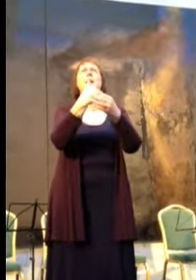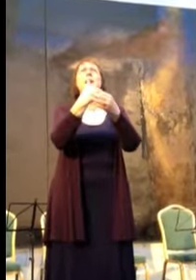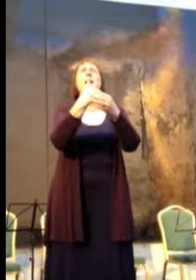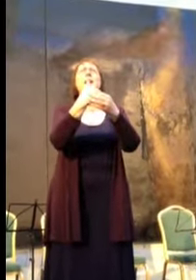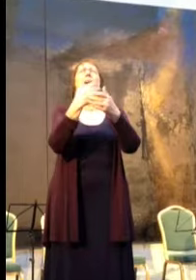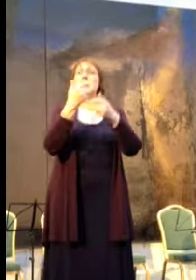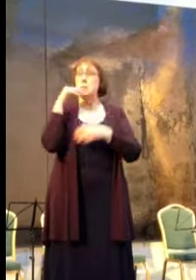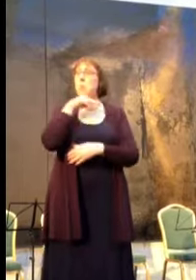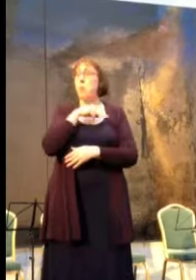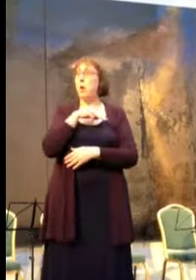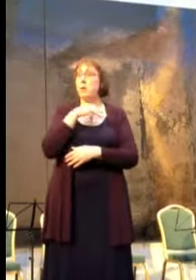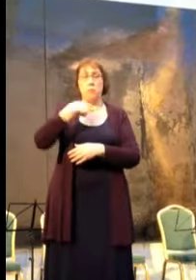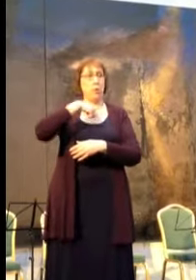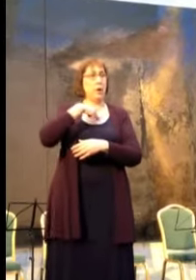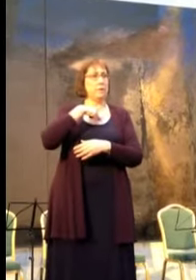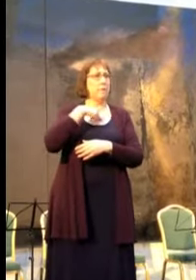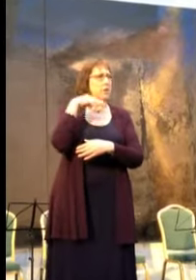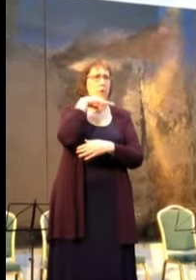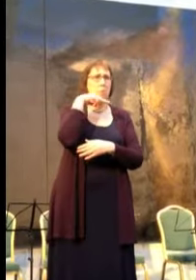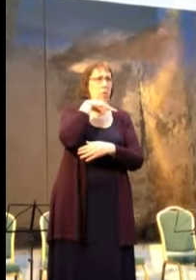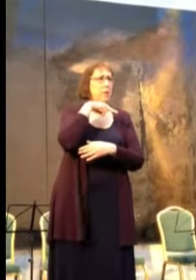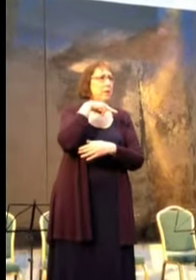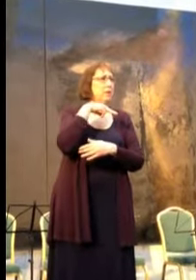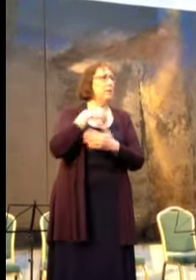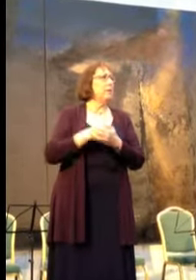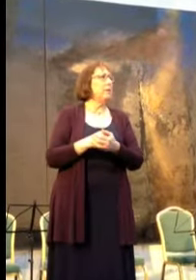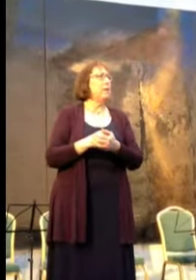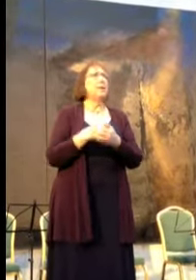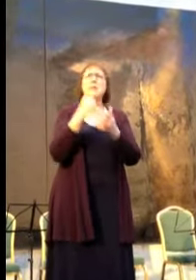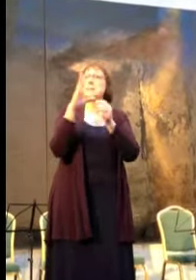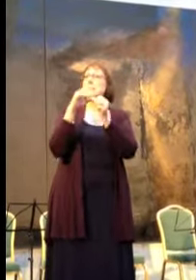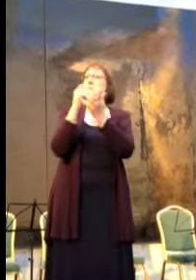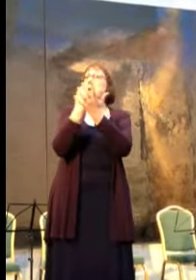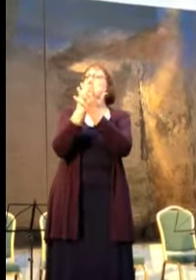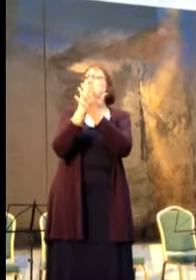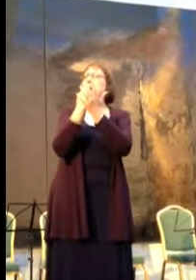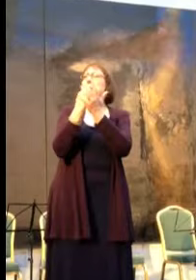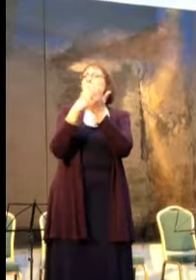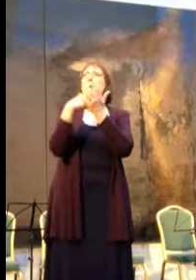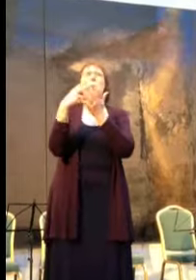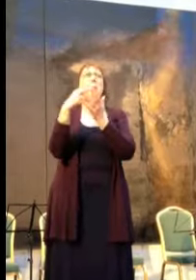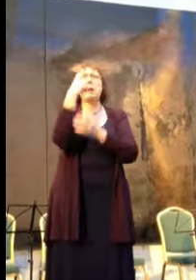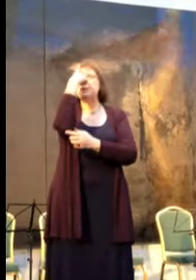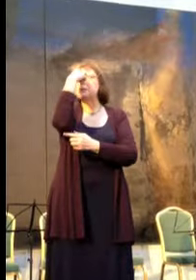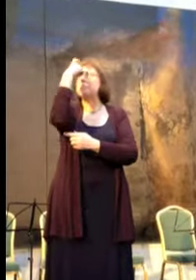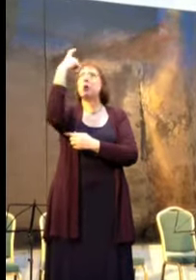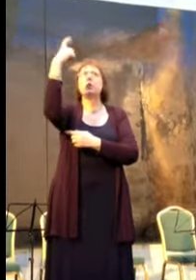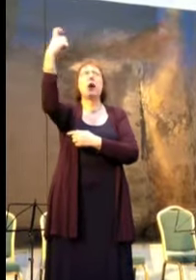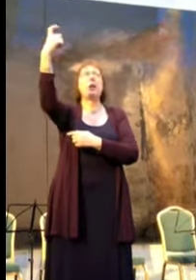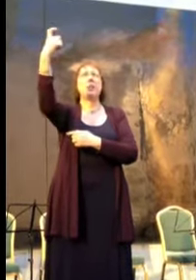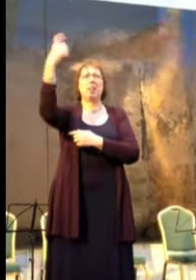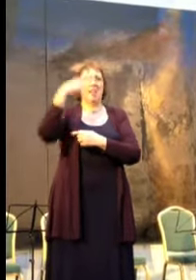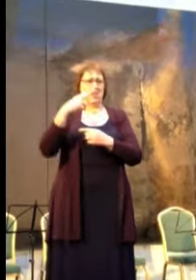those are very, very, very, very important. This is a time when spirituality is not colonized